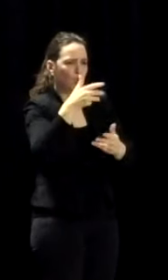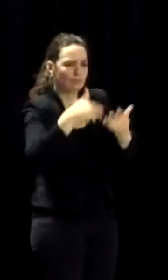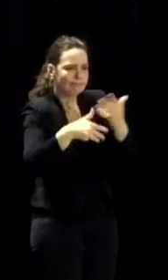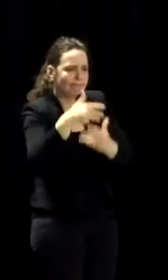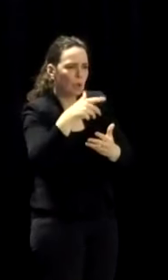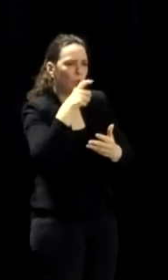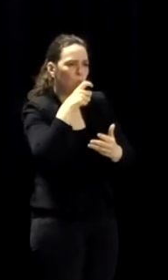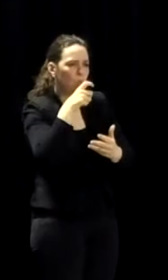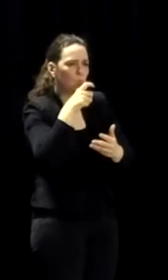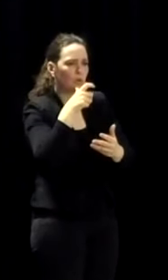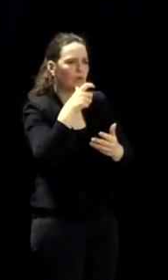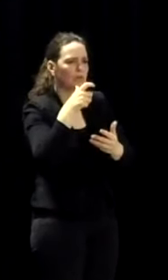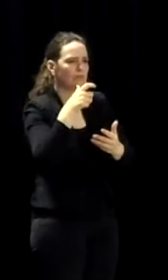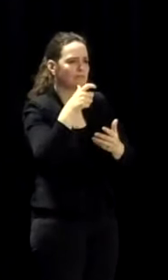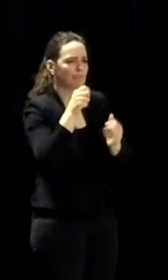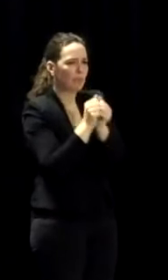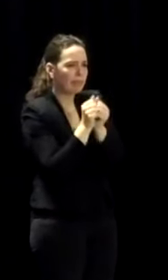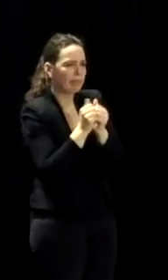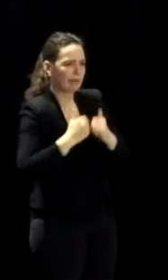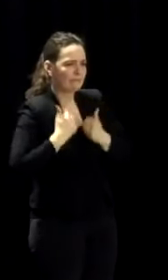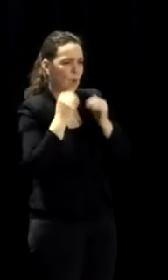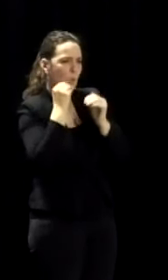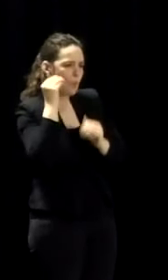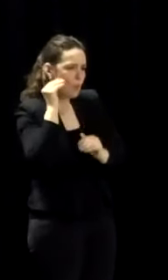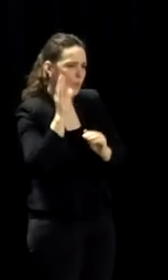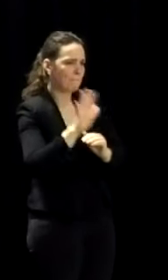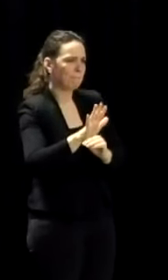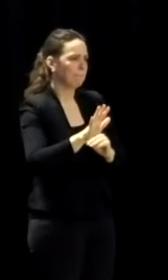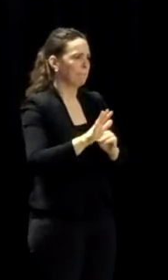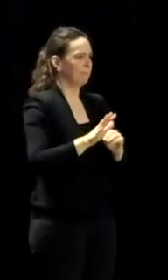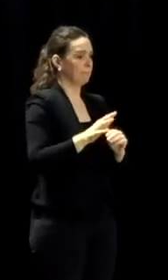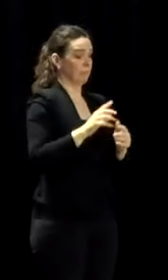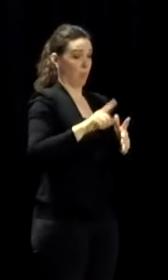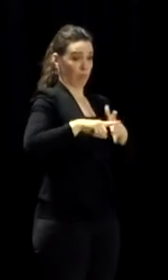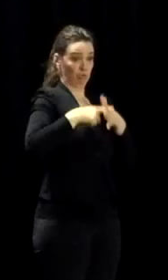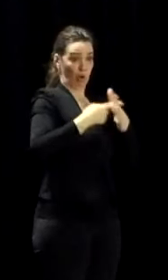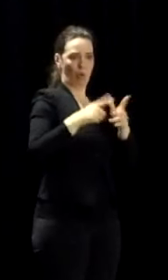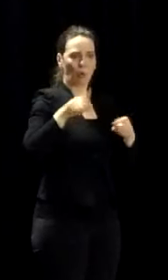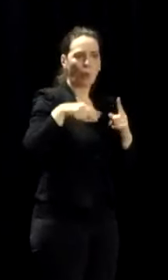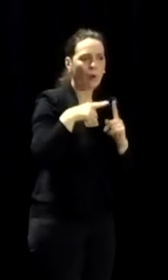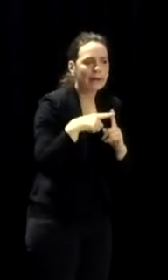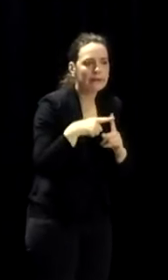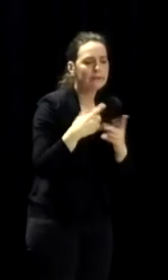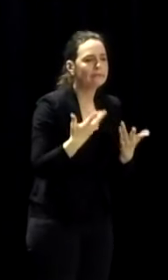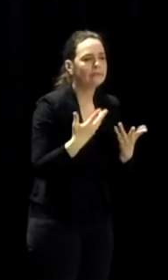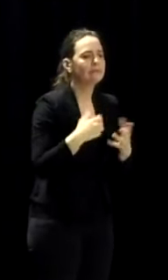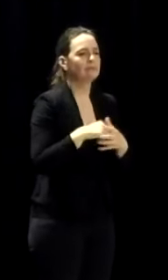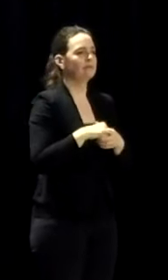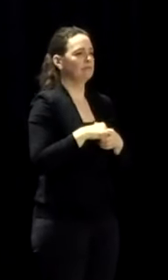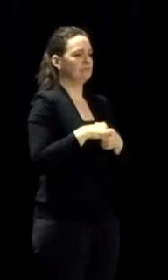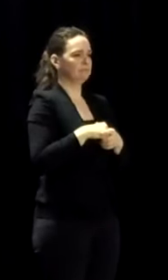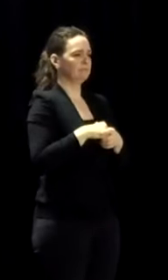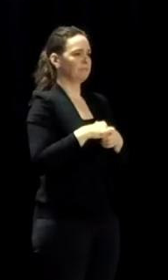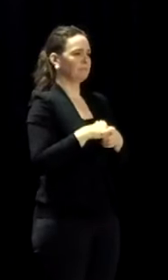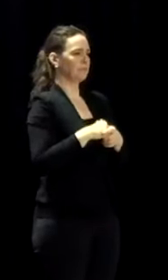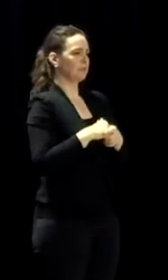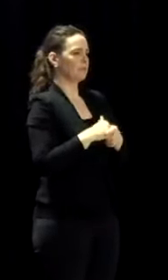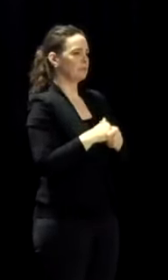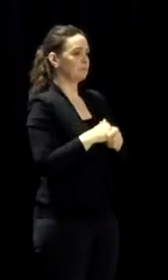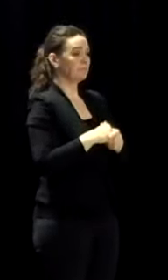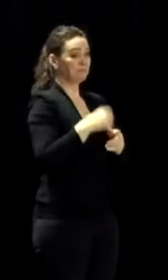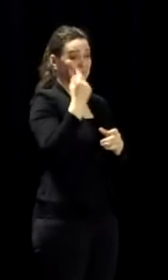symptoms. That's what the investigation is looking at. Not that somebody tests positive. It's